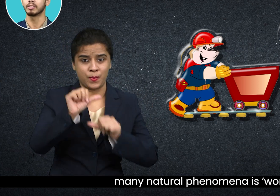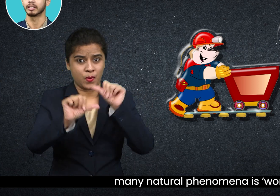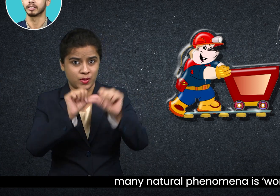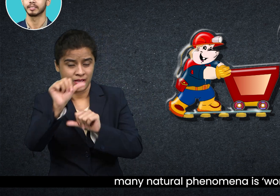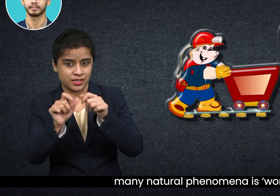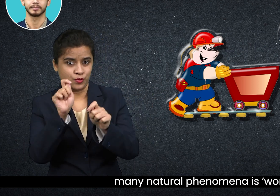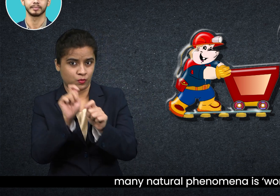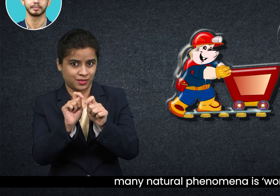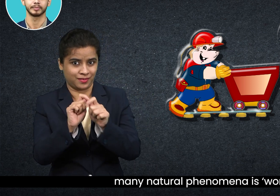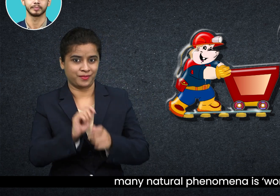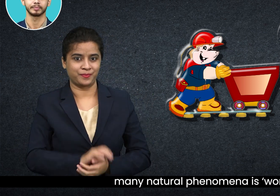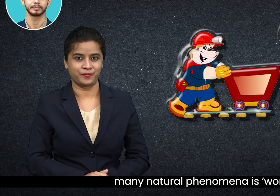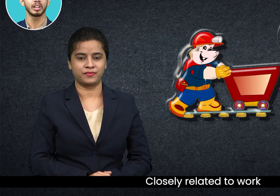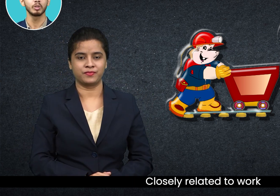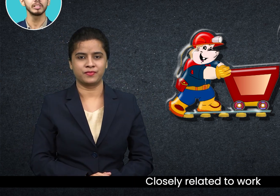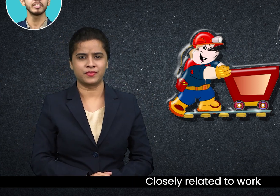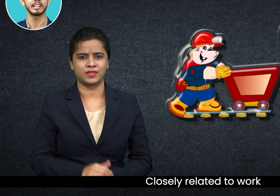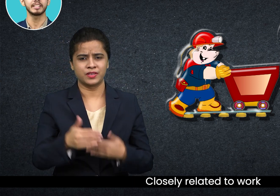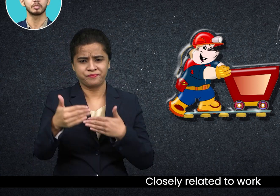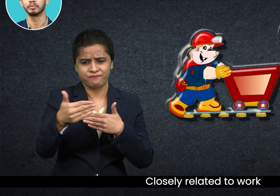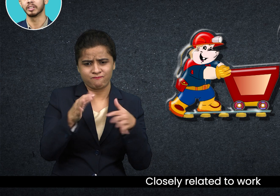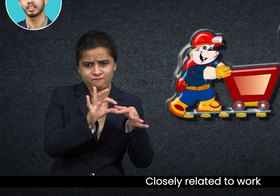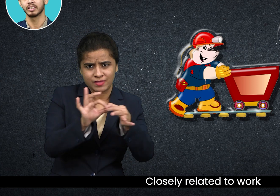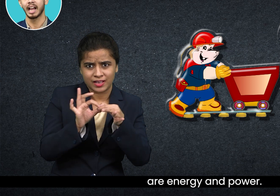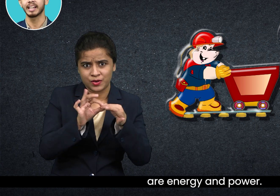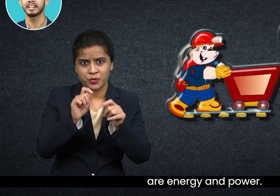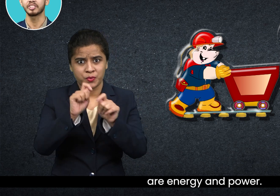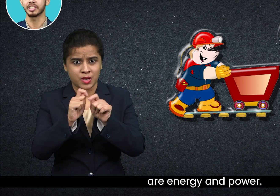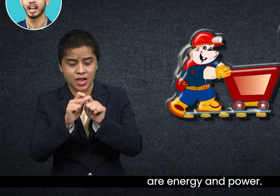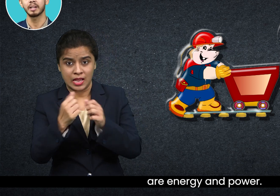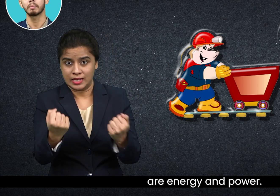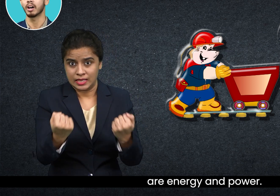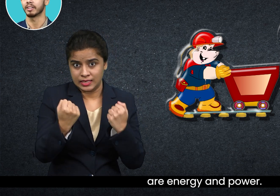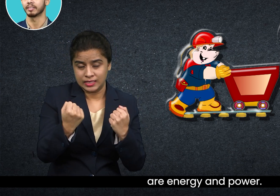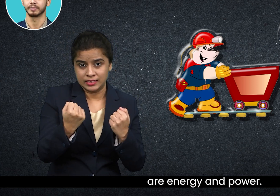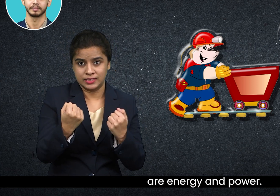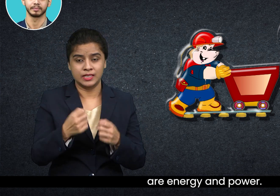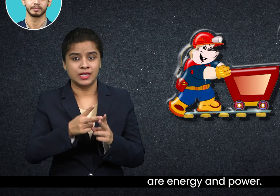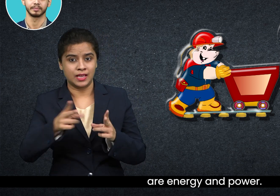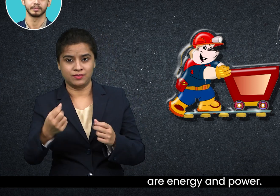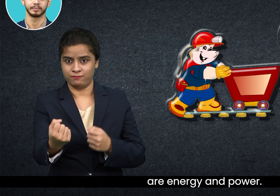is work. Closely related to work and energy and power.